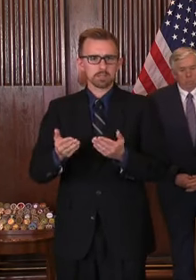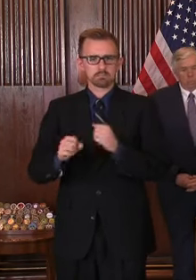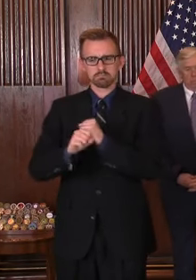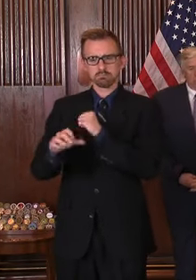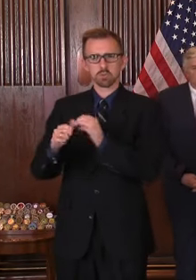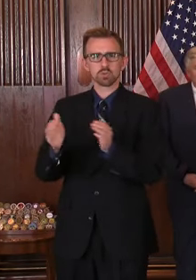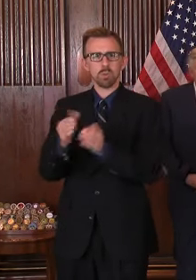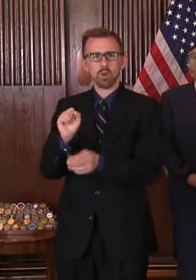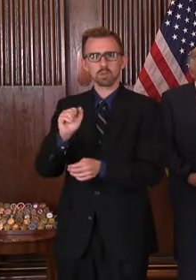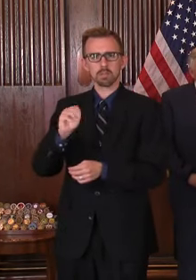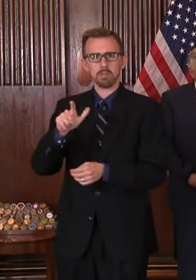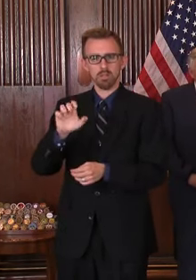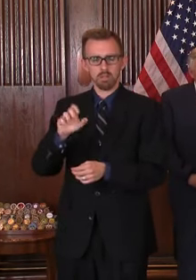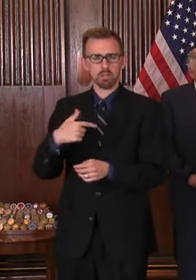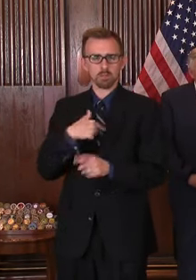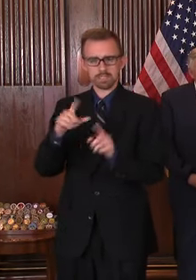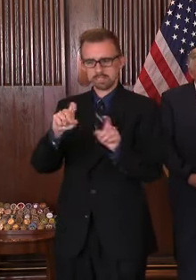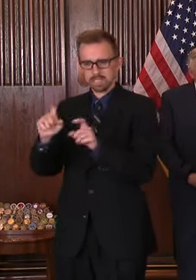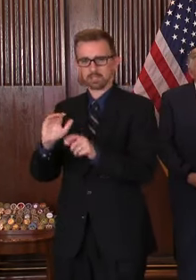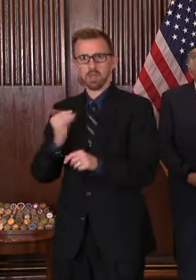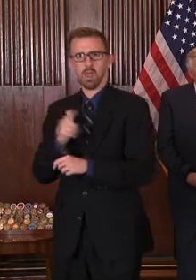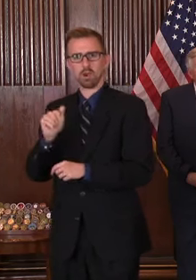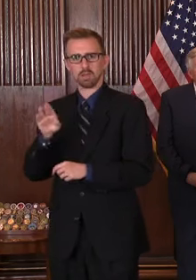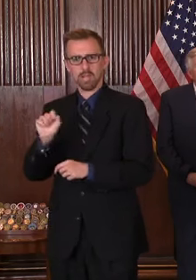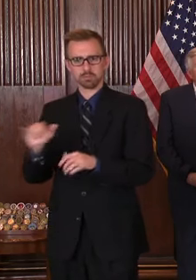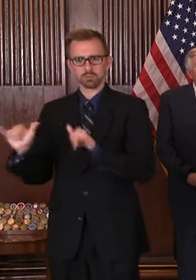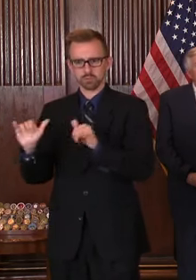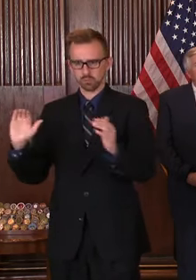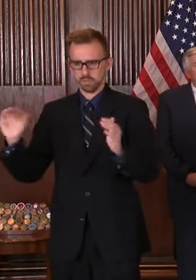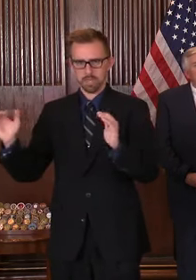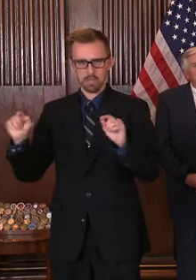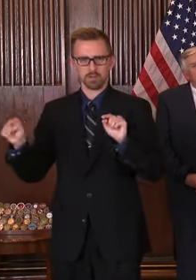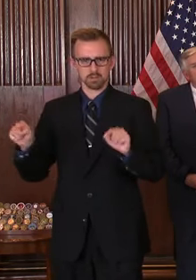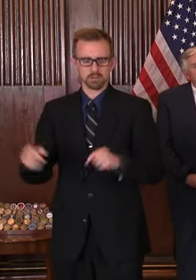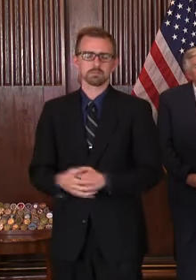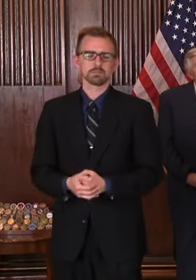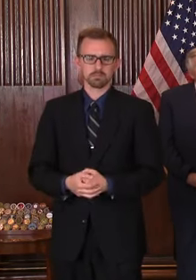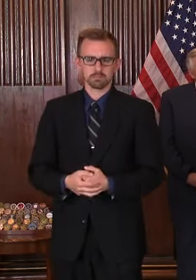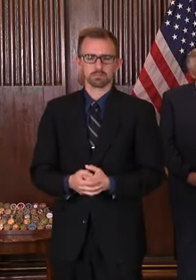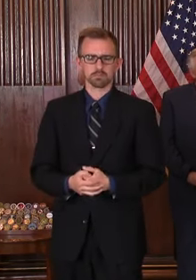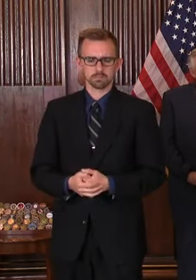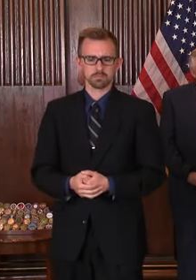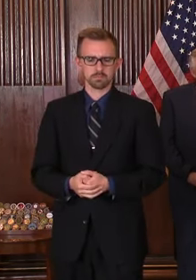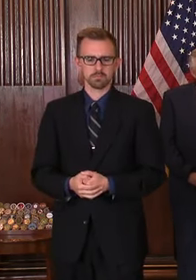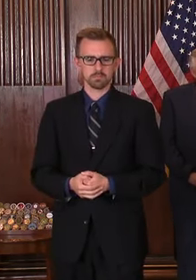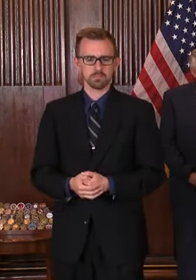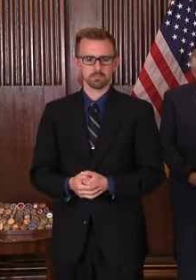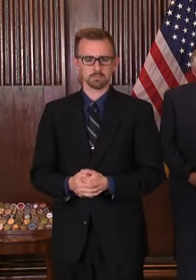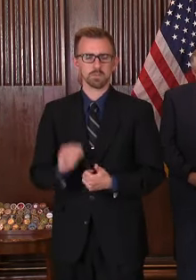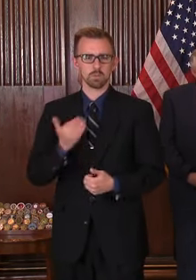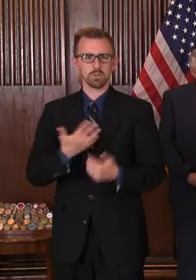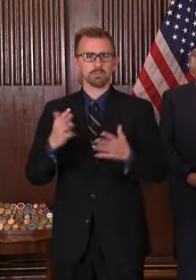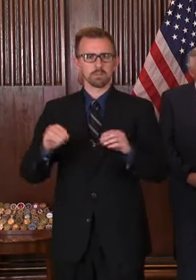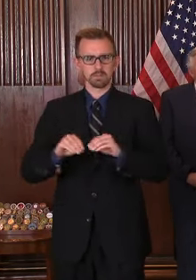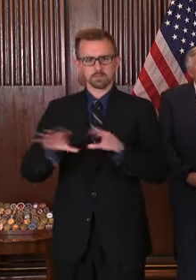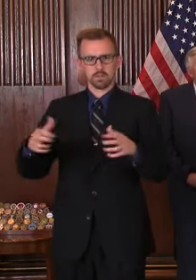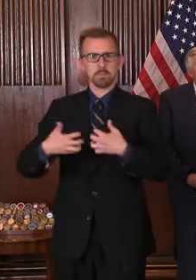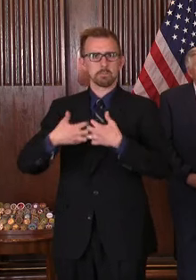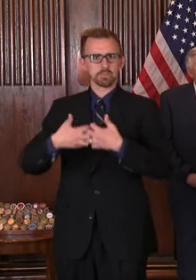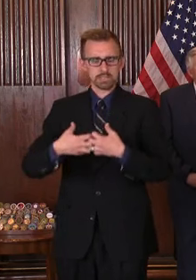sample in which we also run that against our own labs in the state. But we have dispersed those